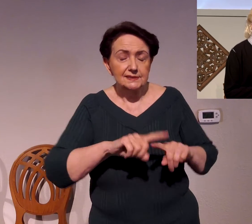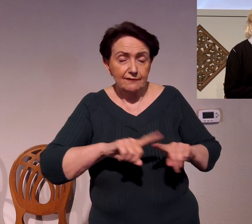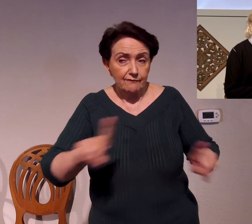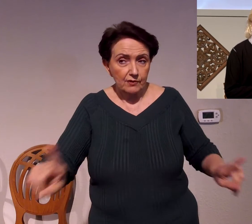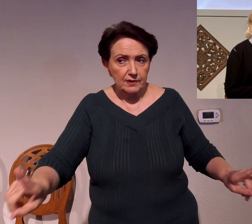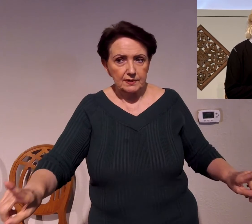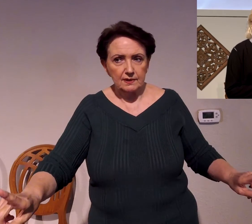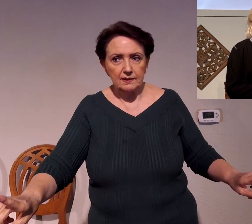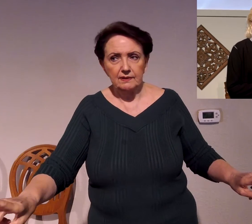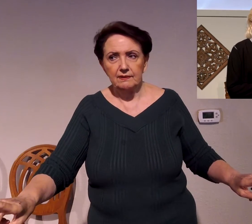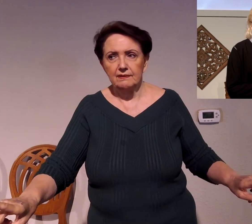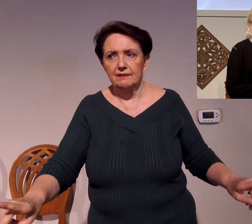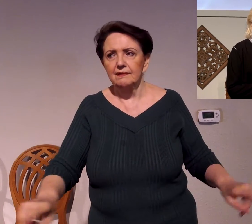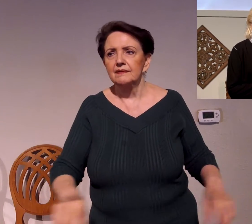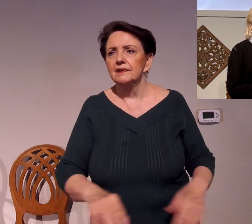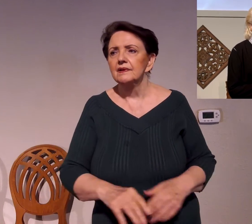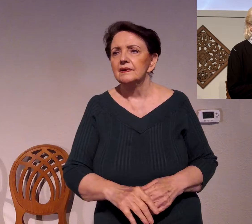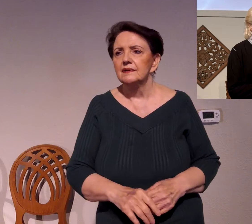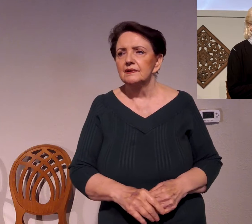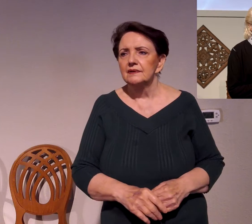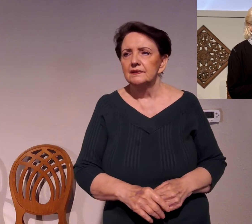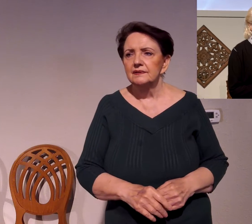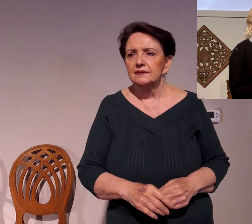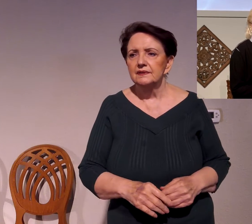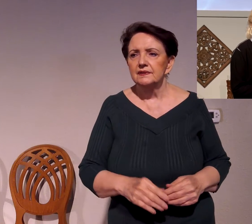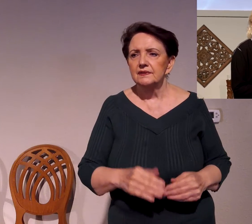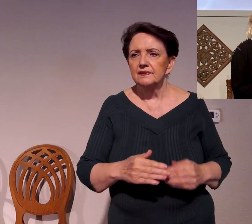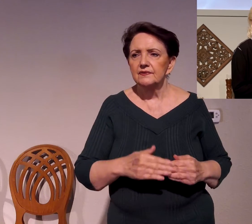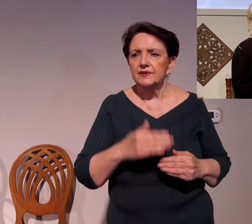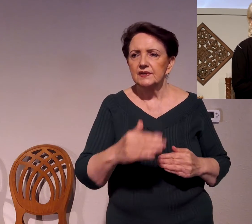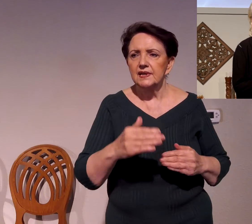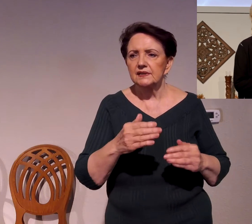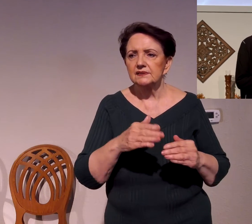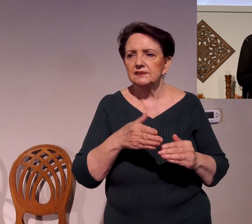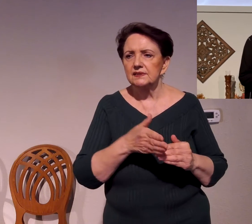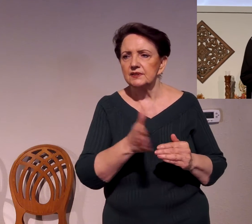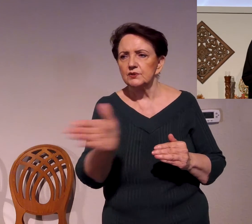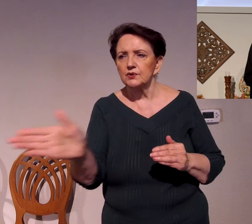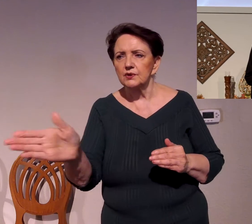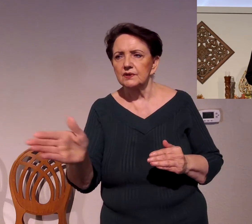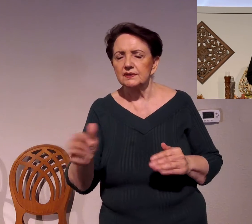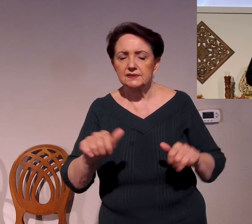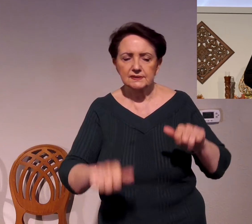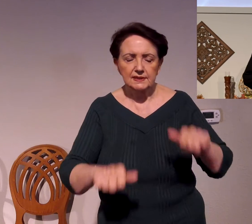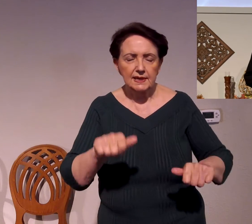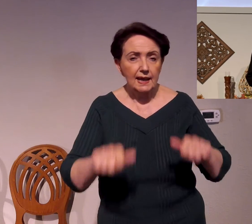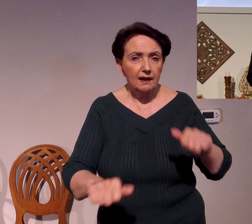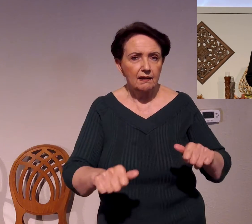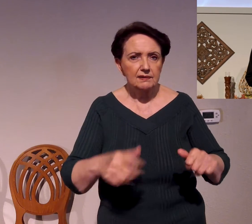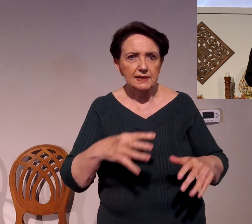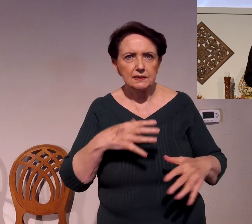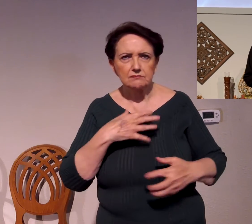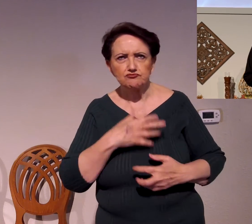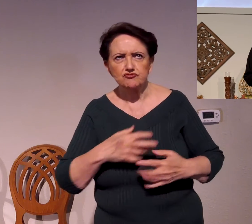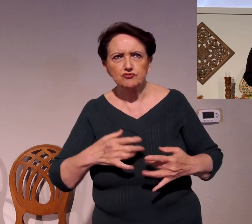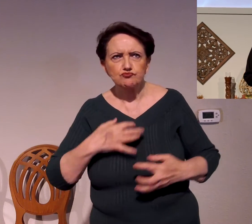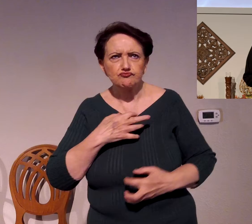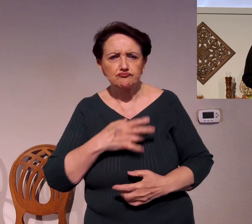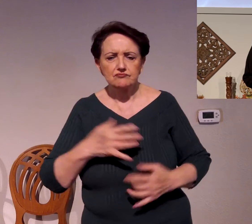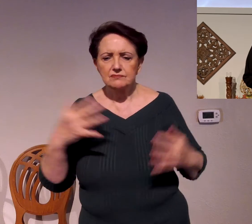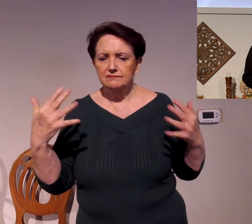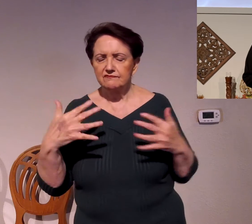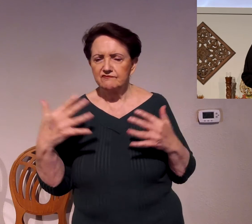different. The next detour is the doubt, anxiety, fear detour. The